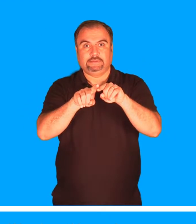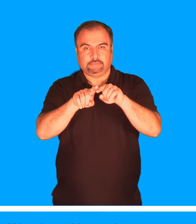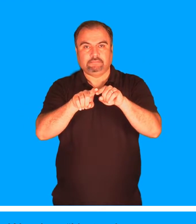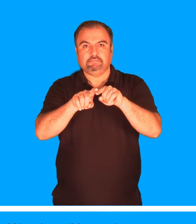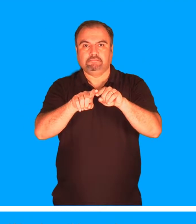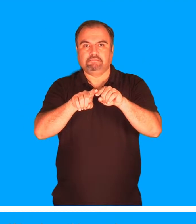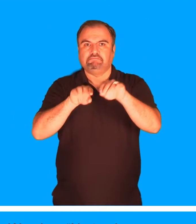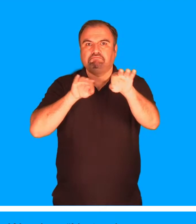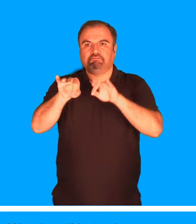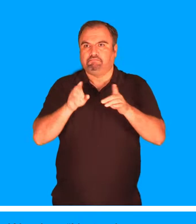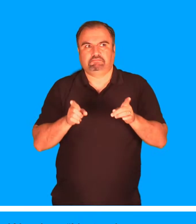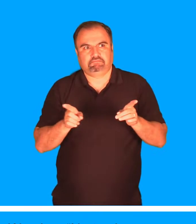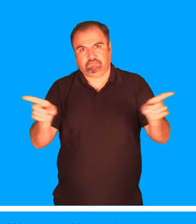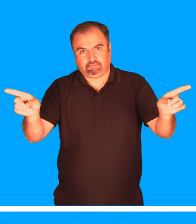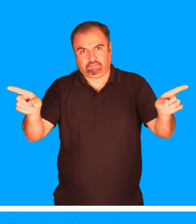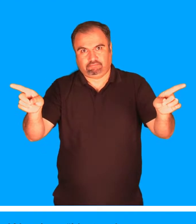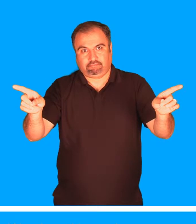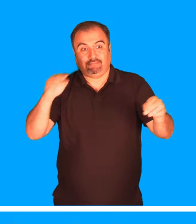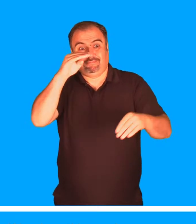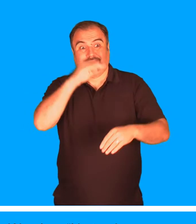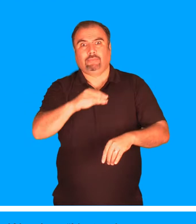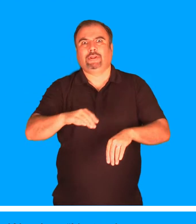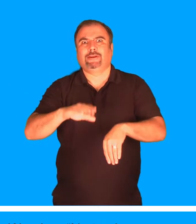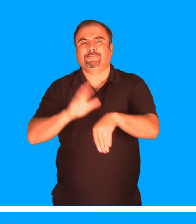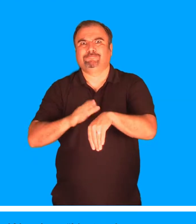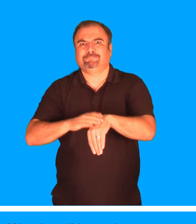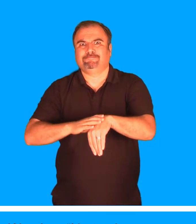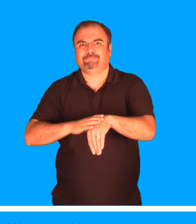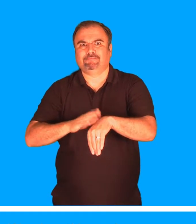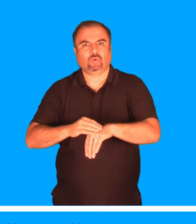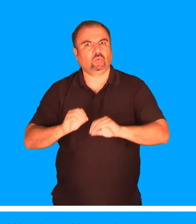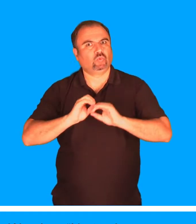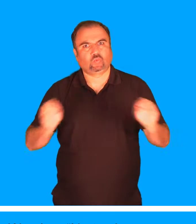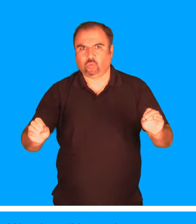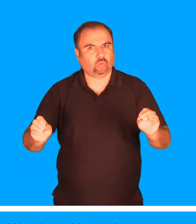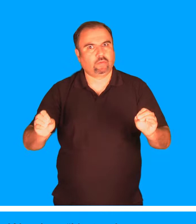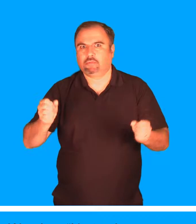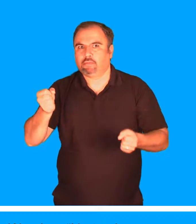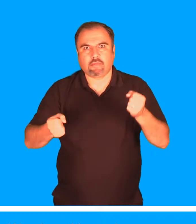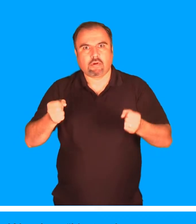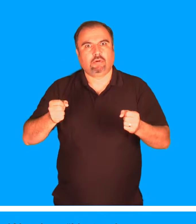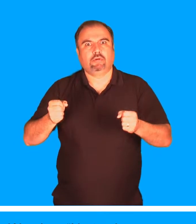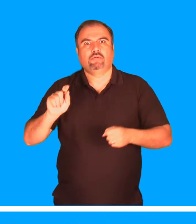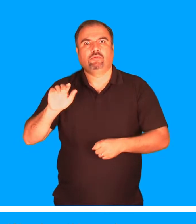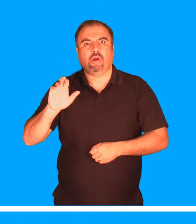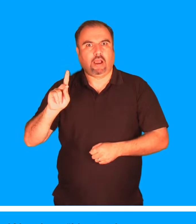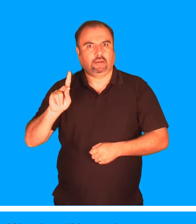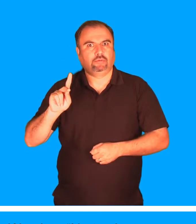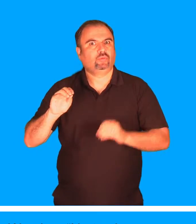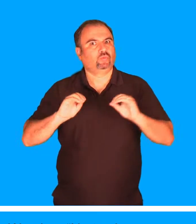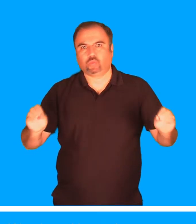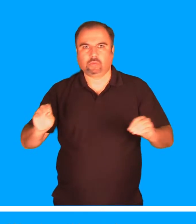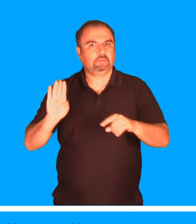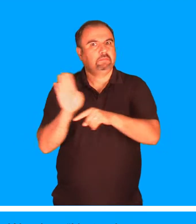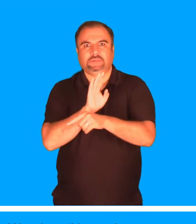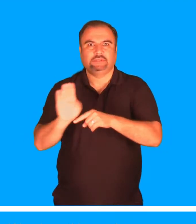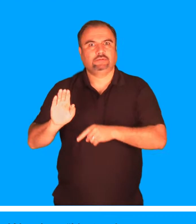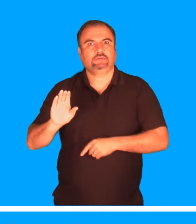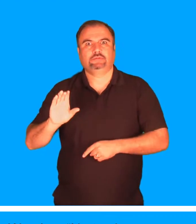The road splits in two directions. No trucks or commercial vehicles in park area.